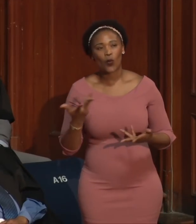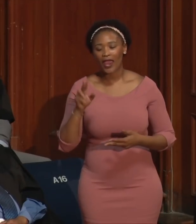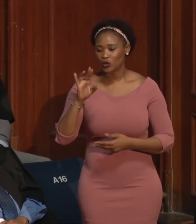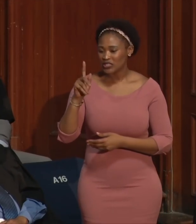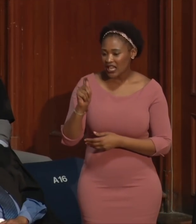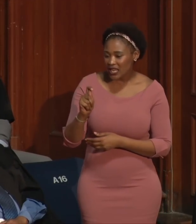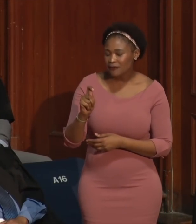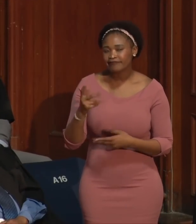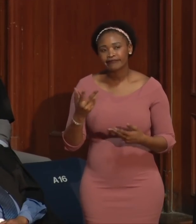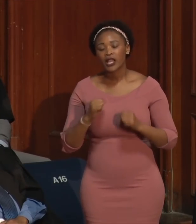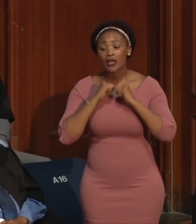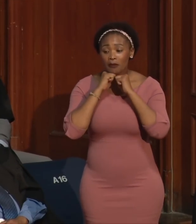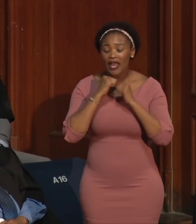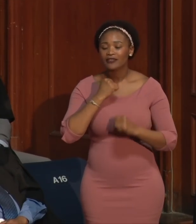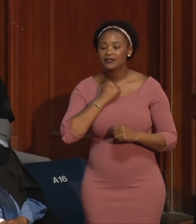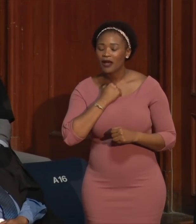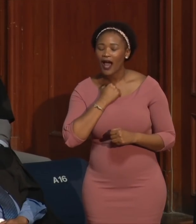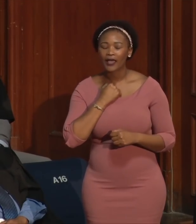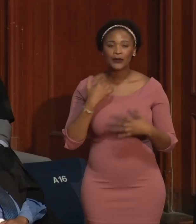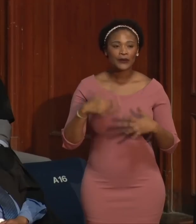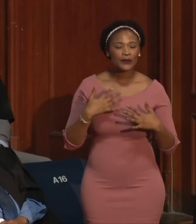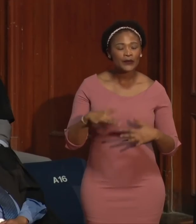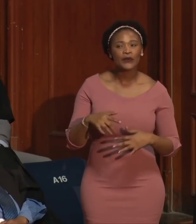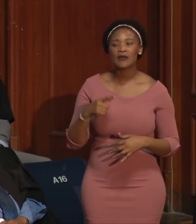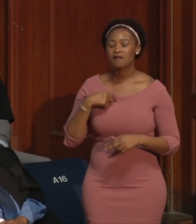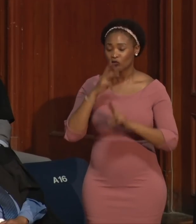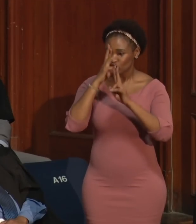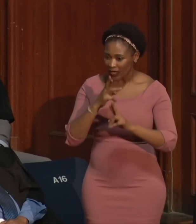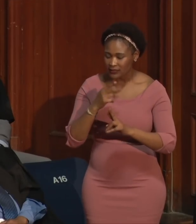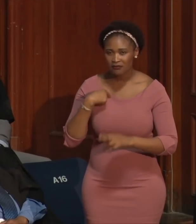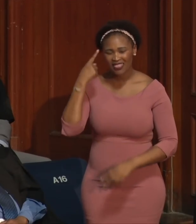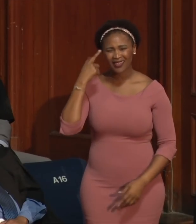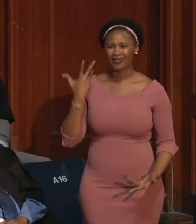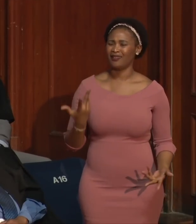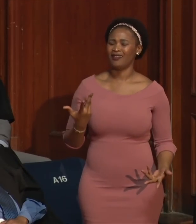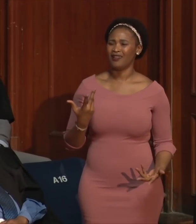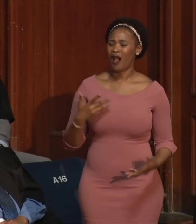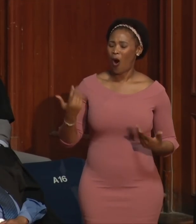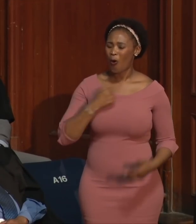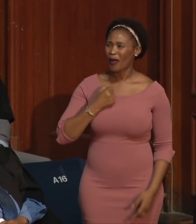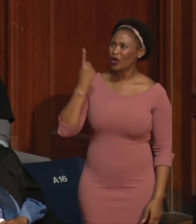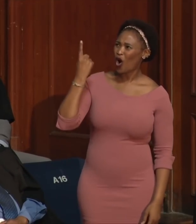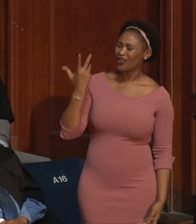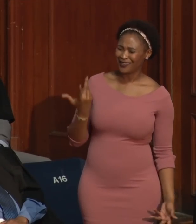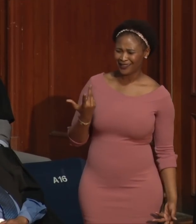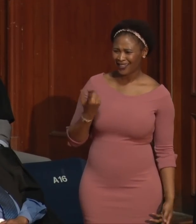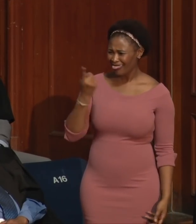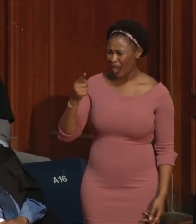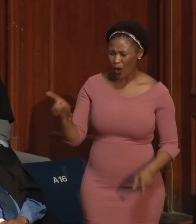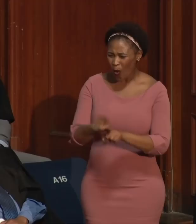my parents are my north and south, they're everything to me. And I thought to myself, oh my God, they are winging it